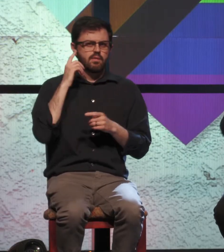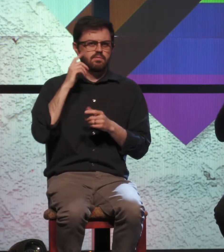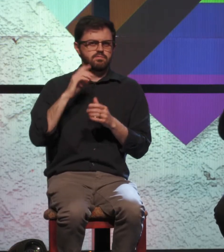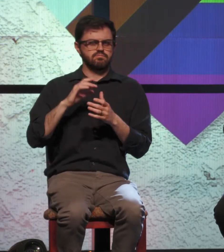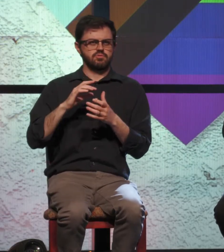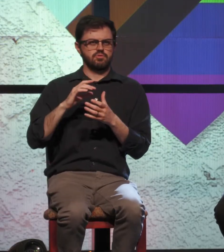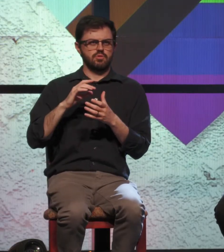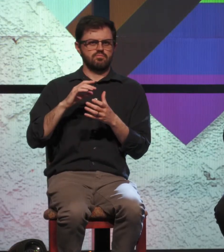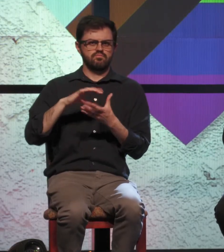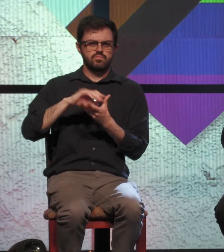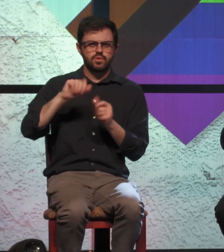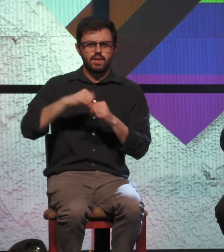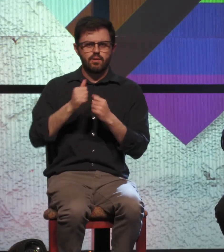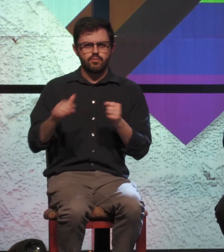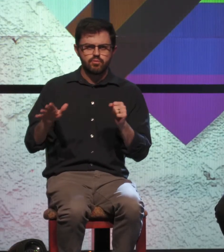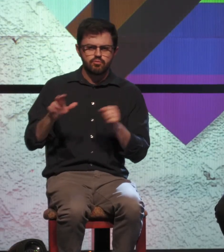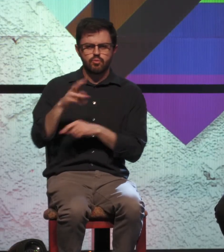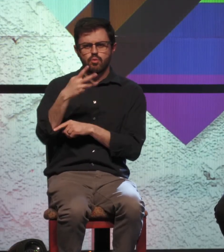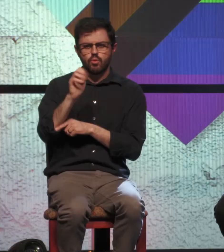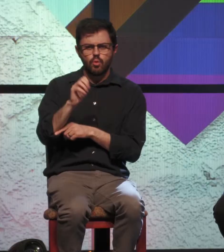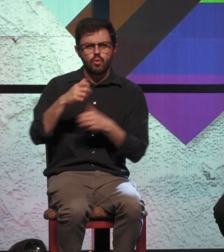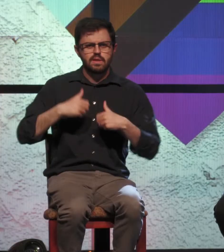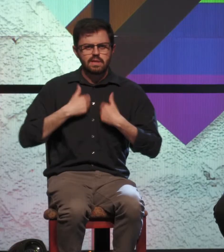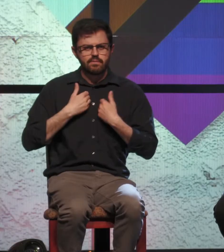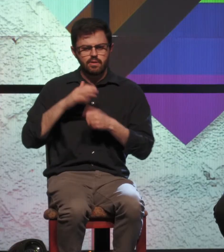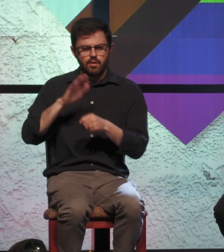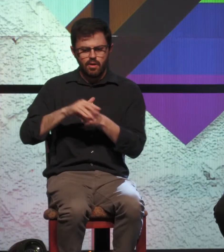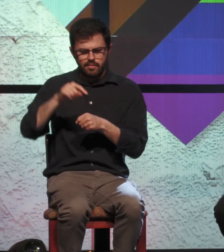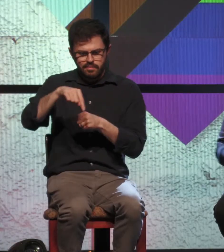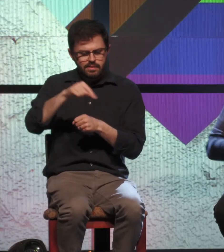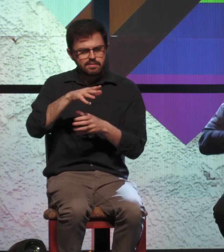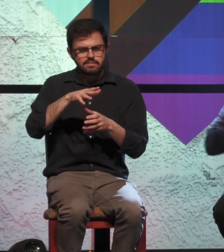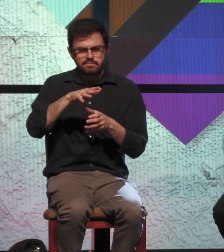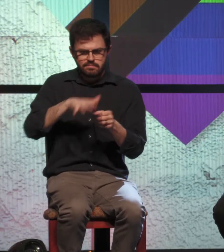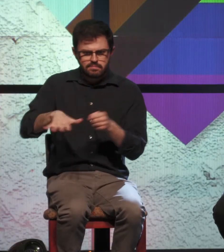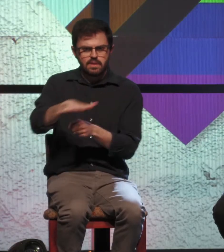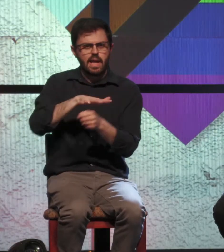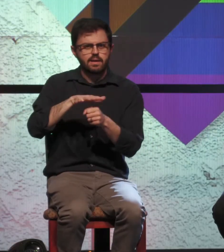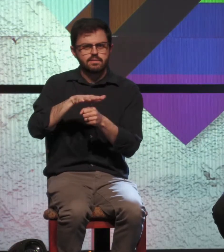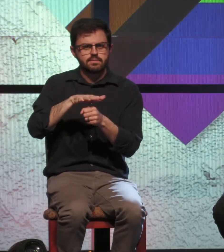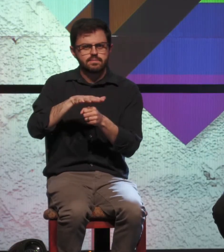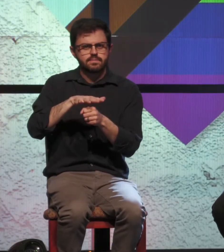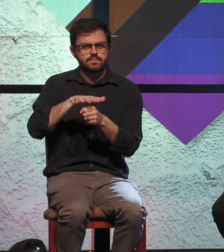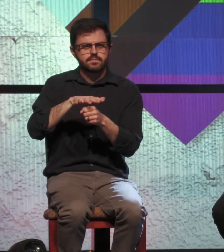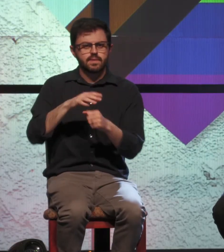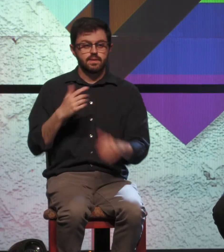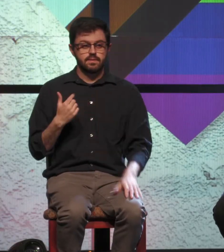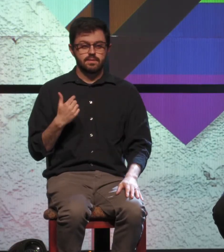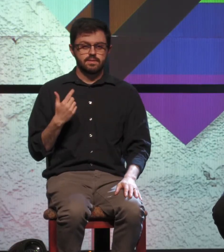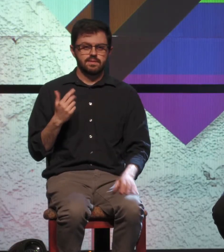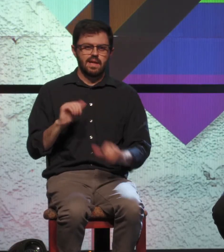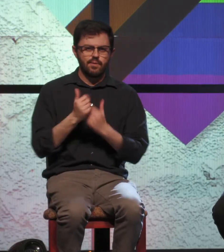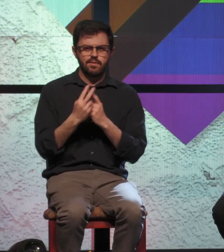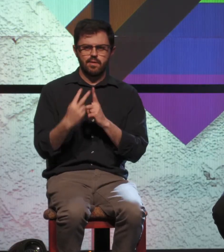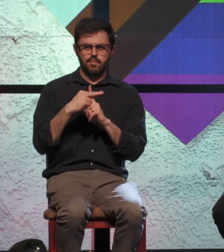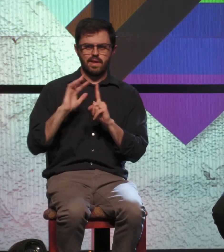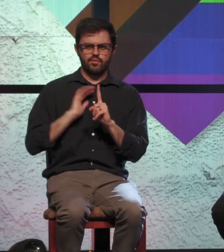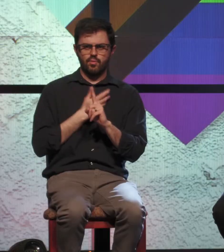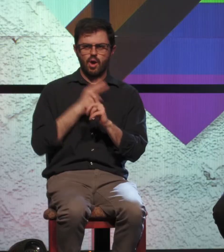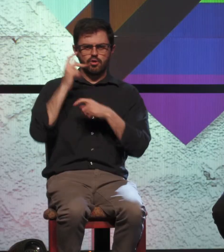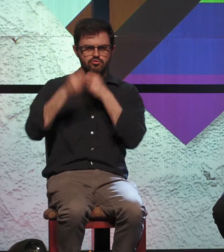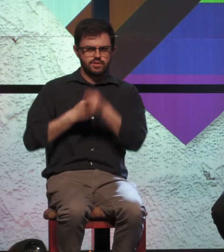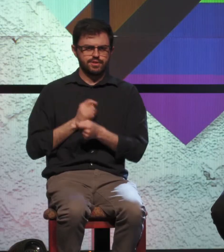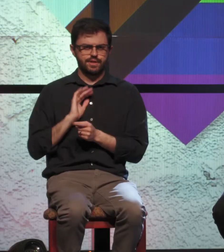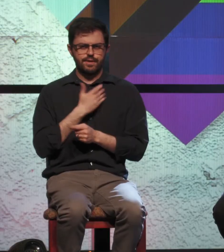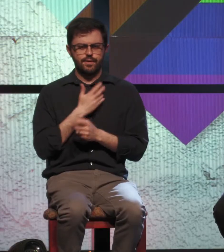that relate in its universal nature to our tradition and as people who are following the peacemaking path of Jesus? So we're going to kick